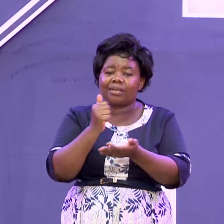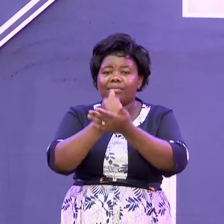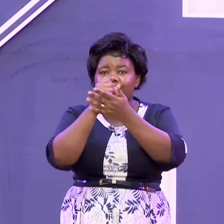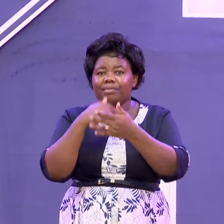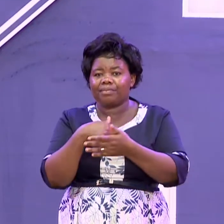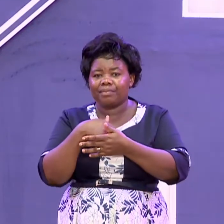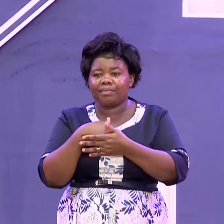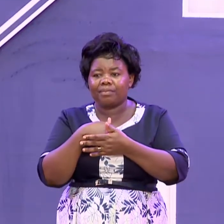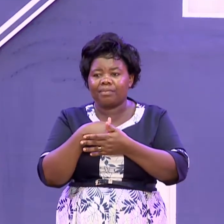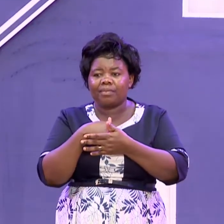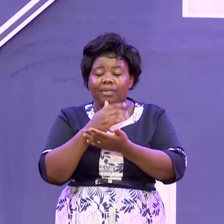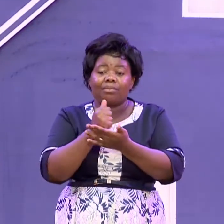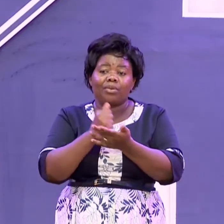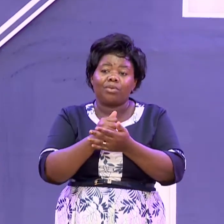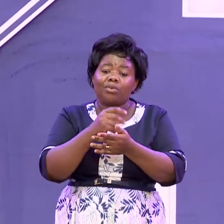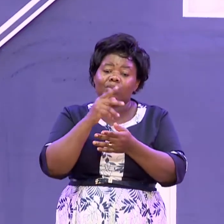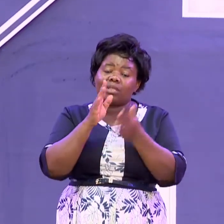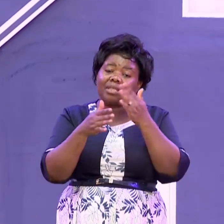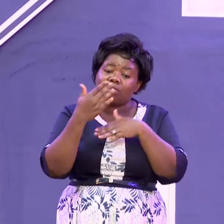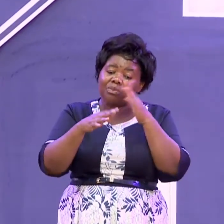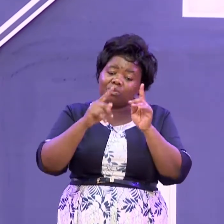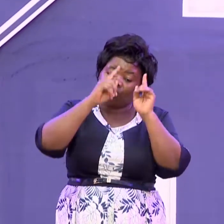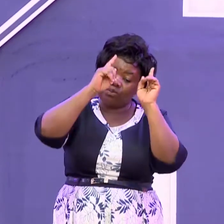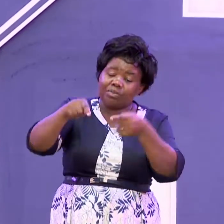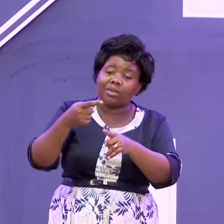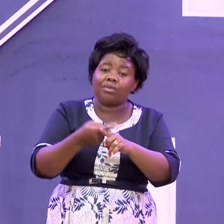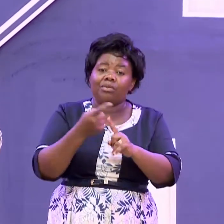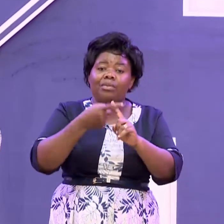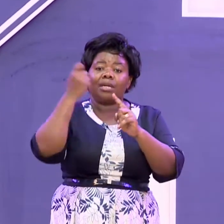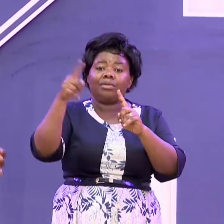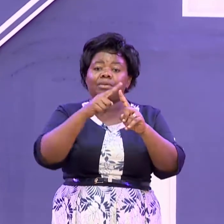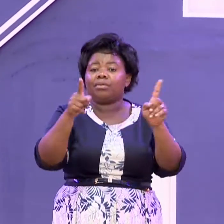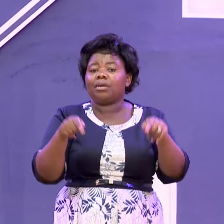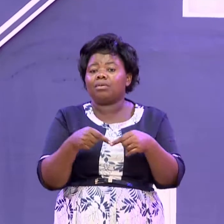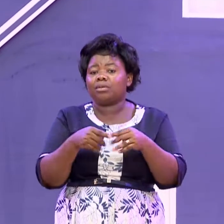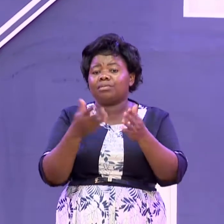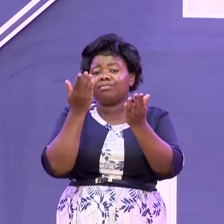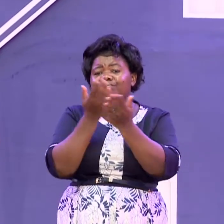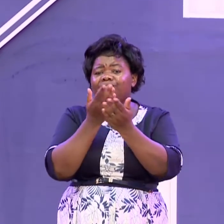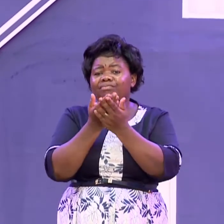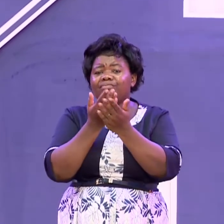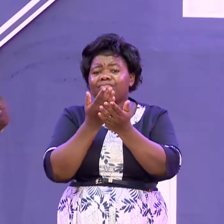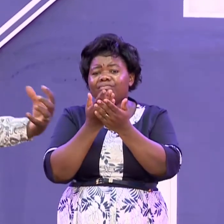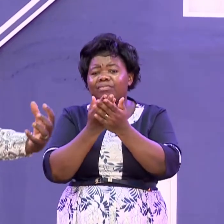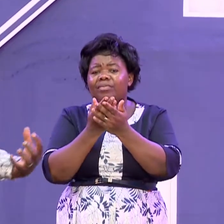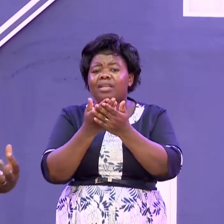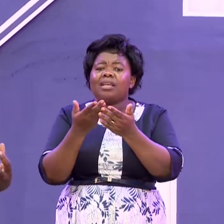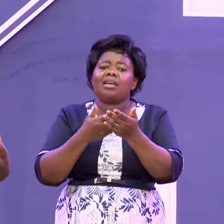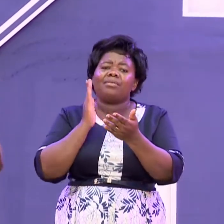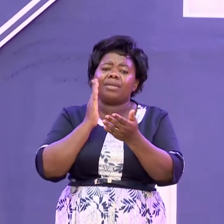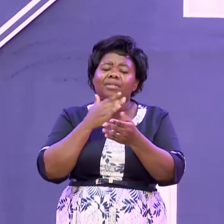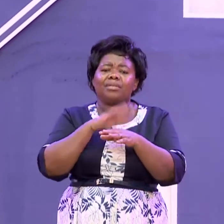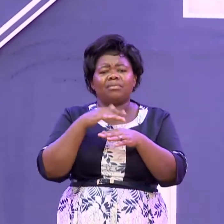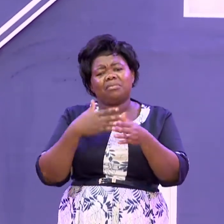please. Bankanyuge bweru. I'm being thrown out, evicted out of the house. Please have mercy on me.